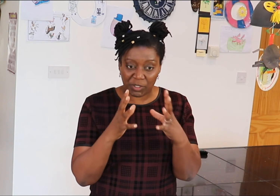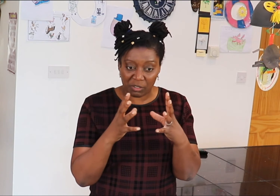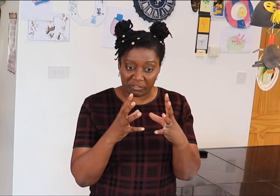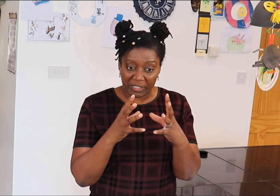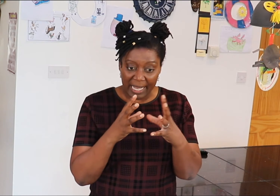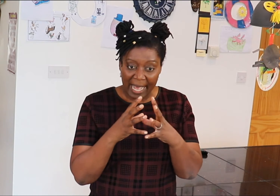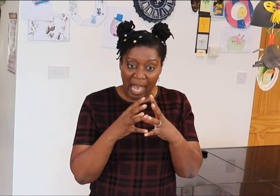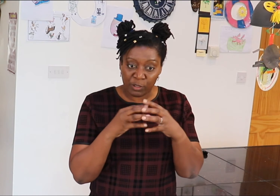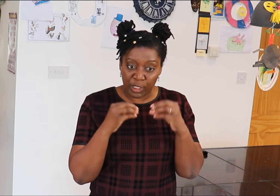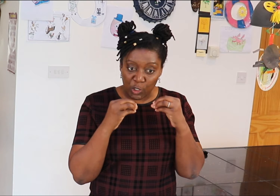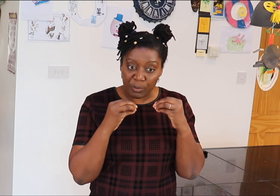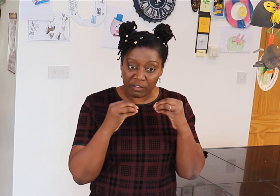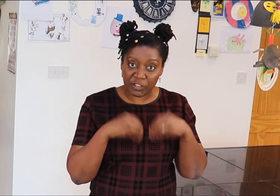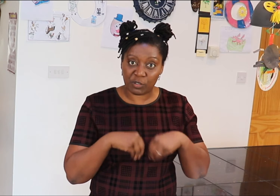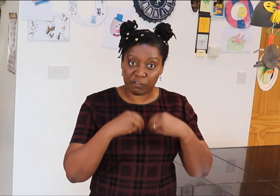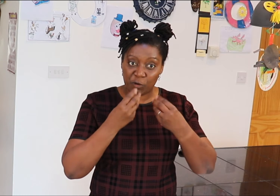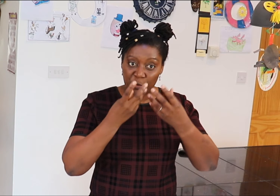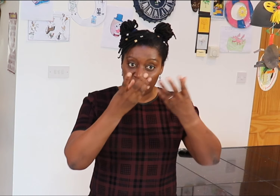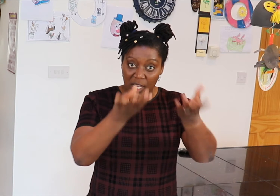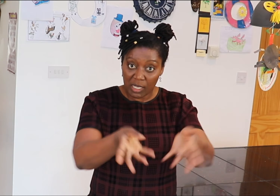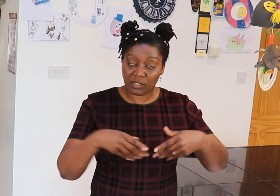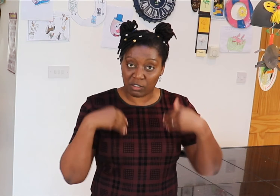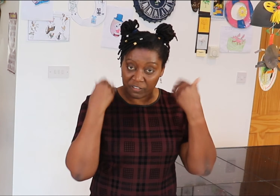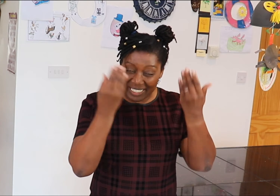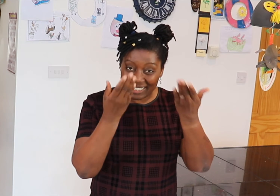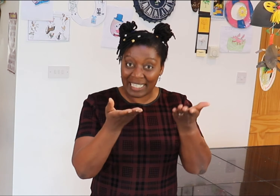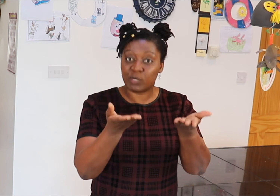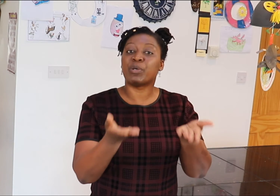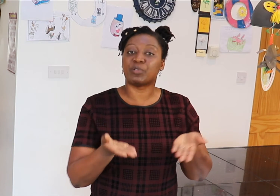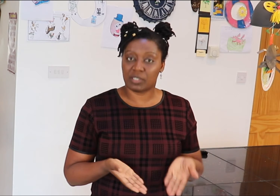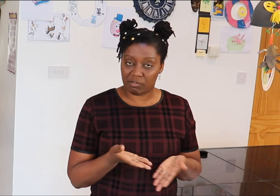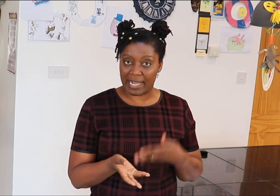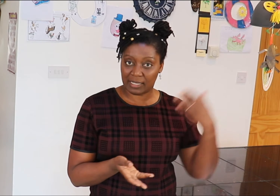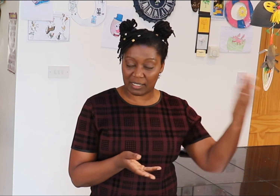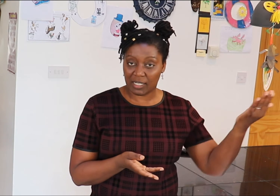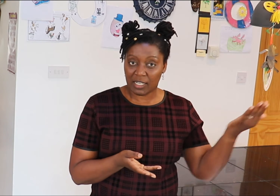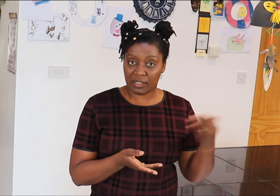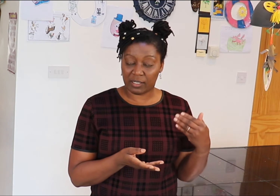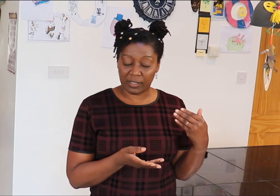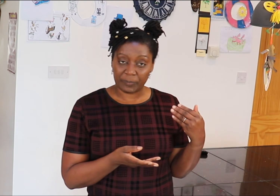sort of how the human physical form sort of is built, right?